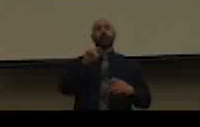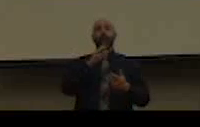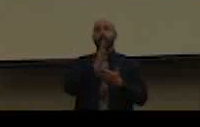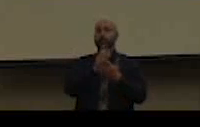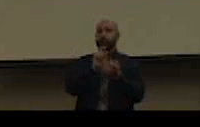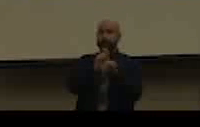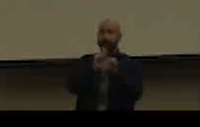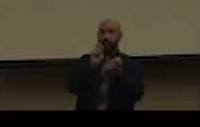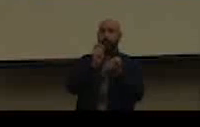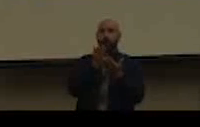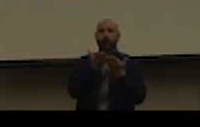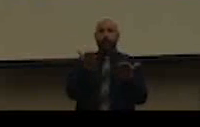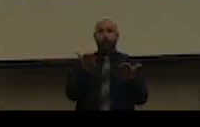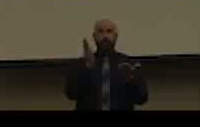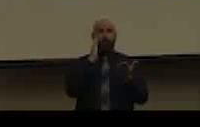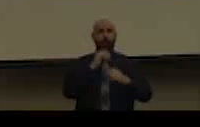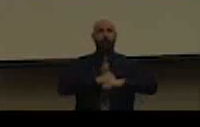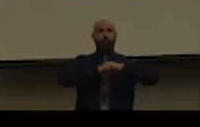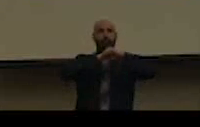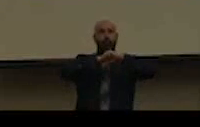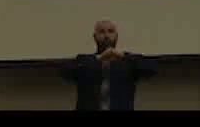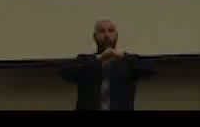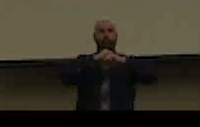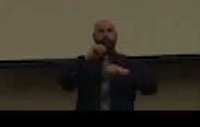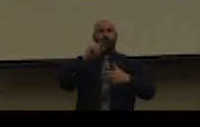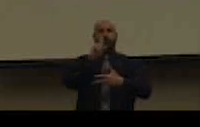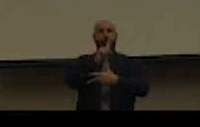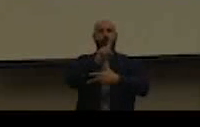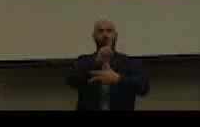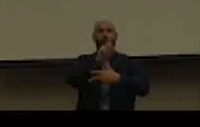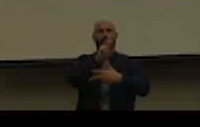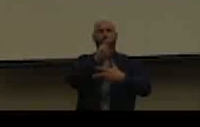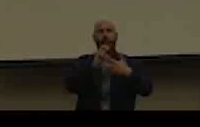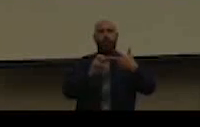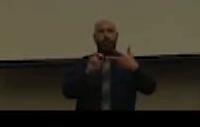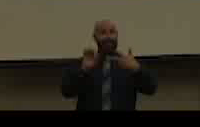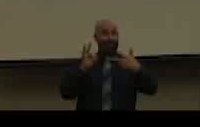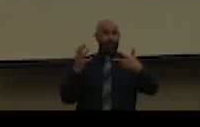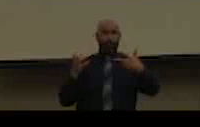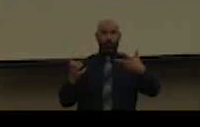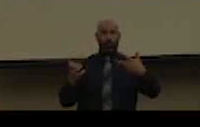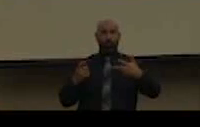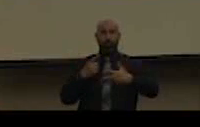one providers from moving, even if they want to. And so I would request that